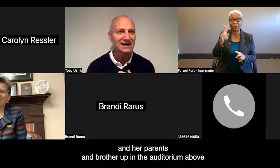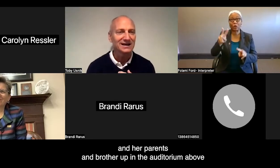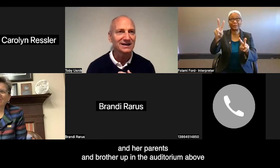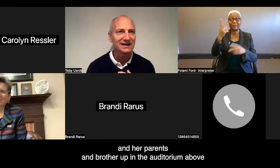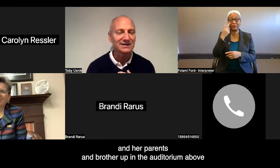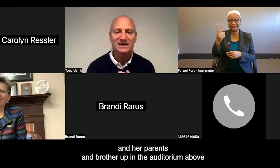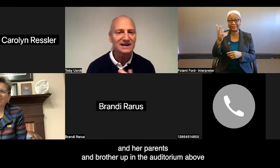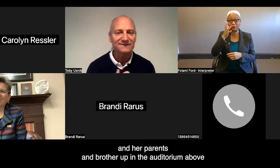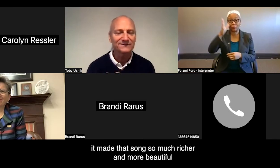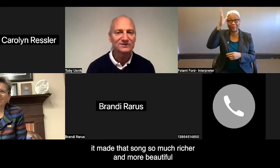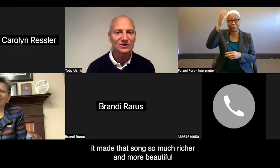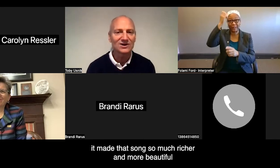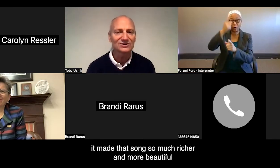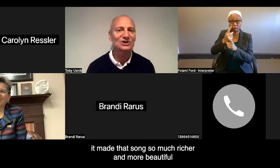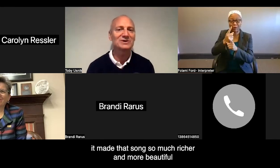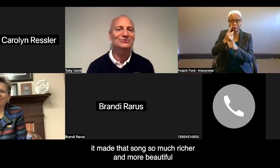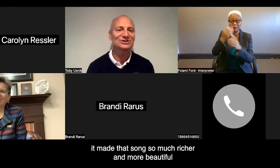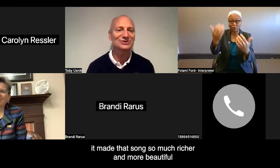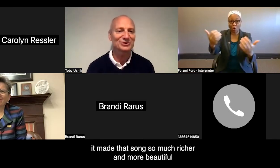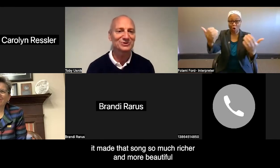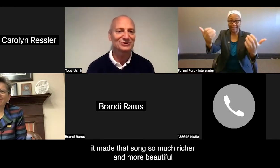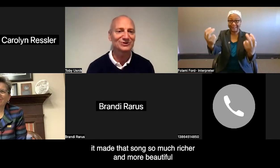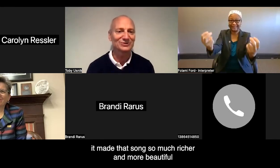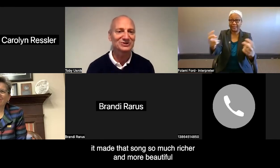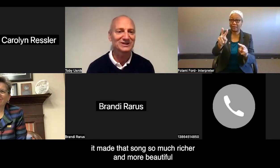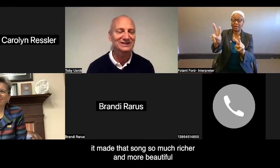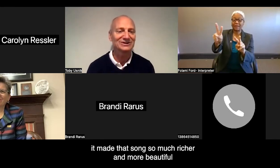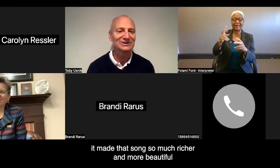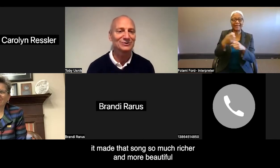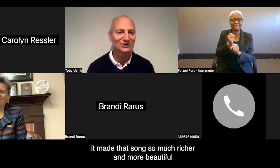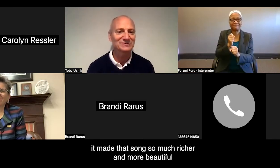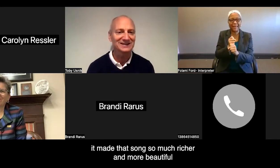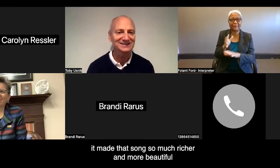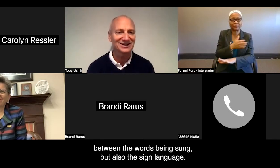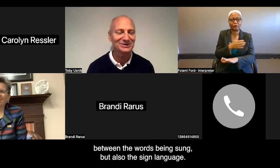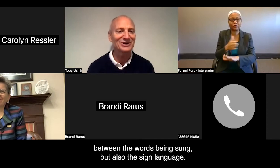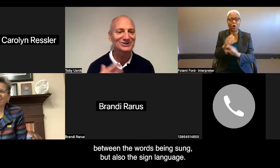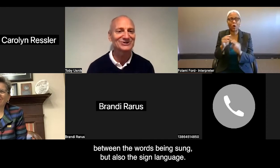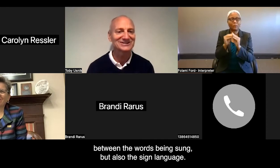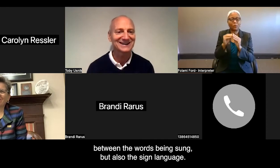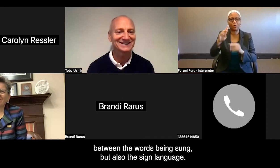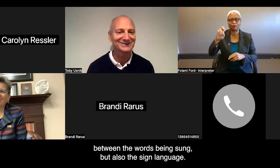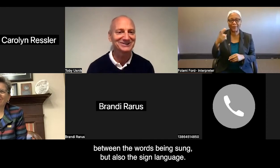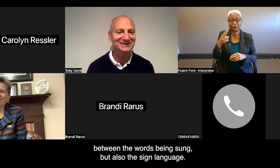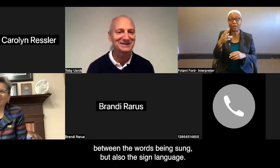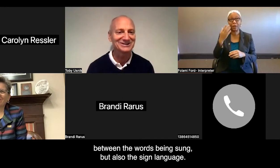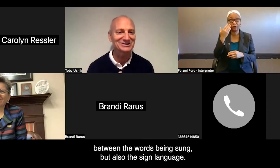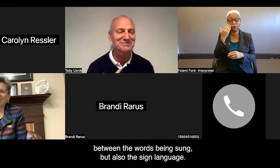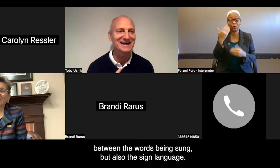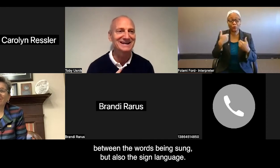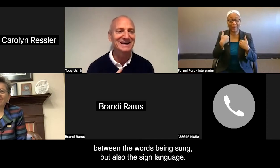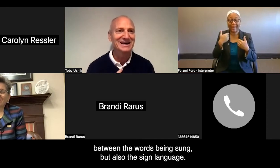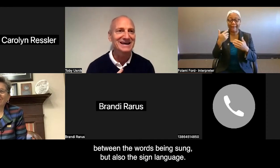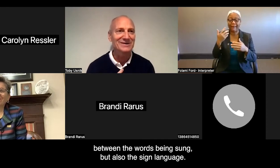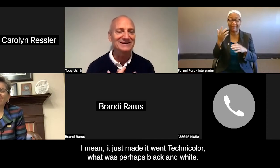it made that song so much richer and more beautiful between the words being sung, but also the sign language. mean, it